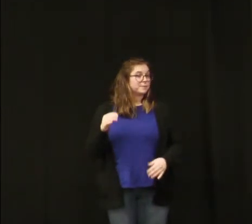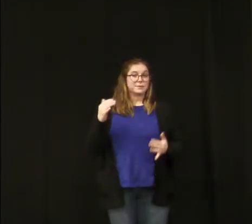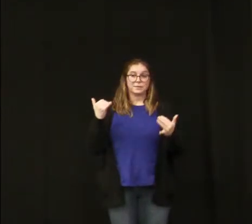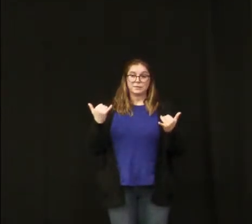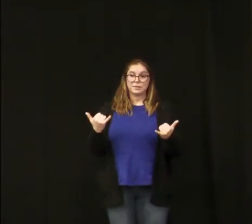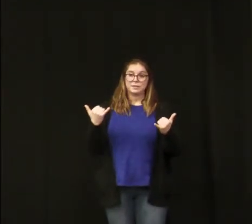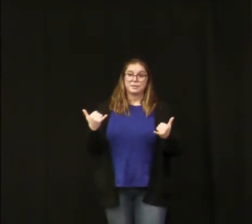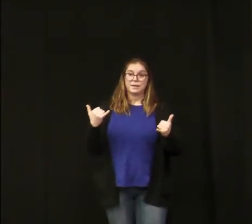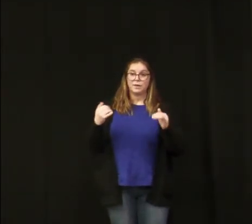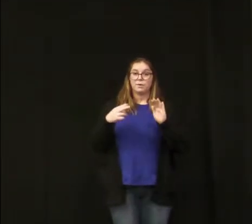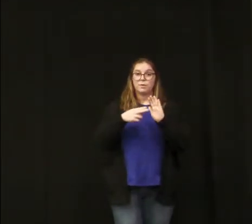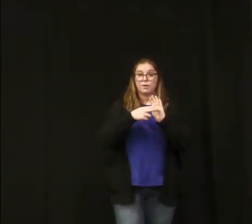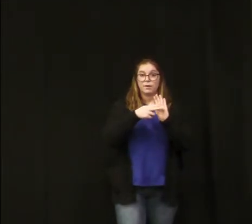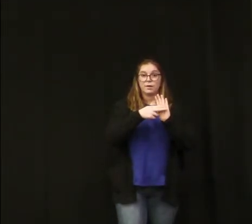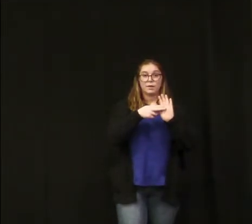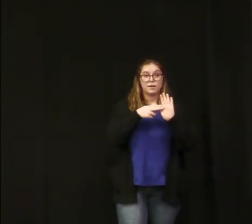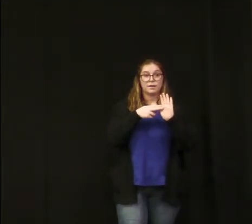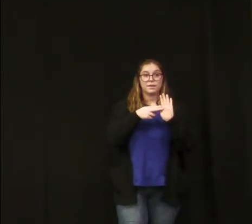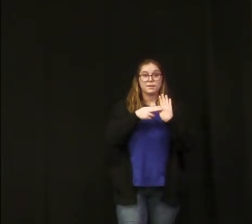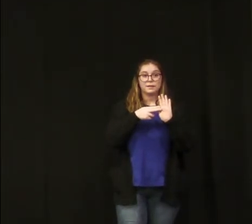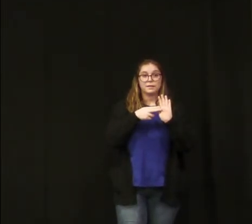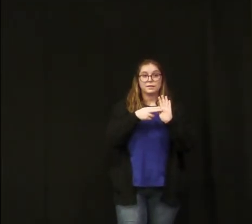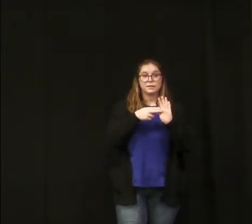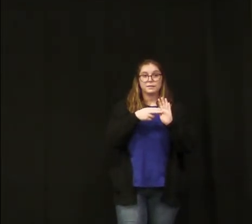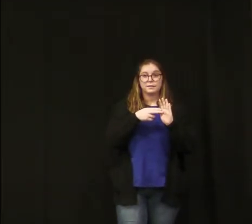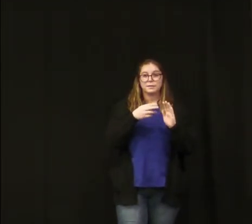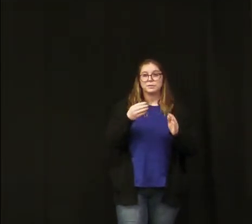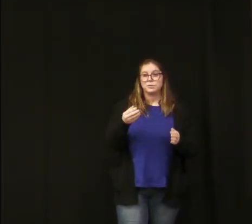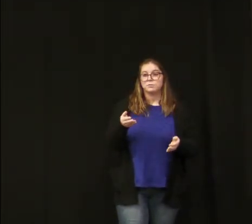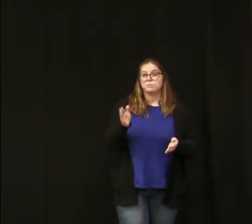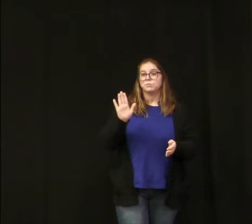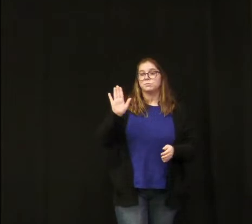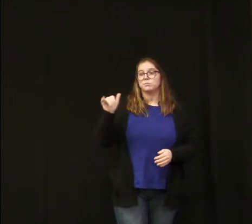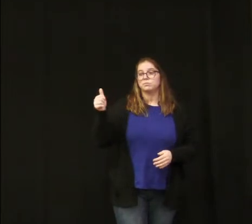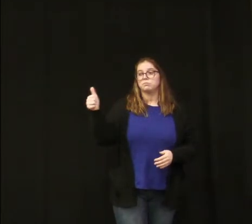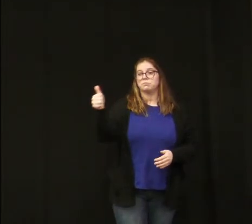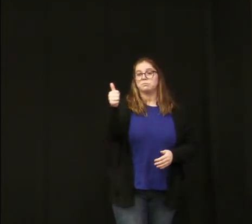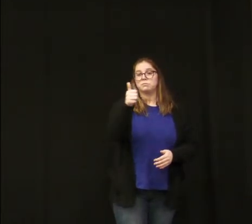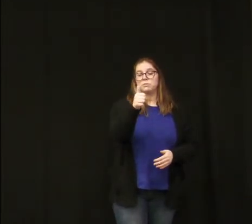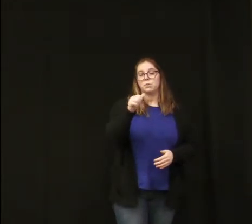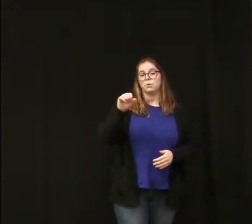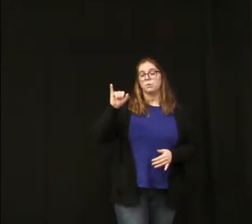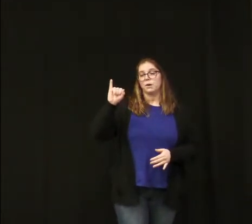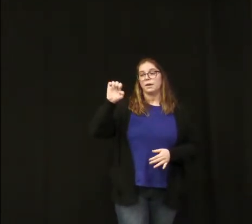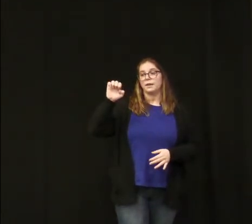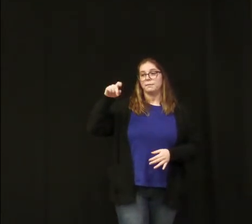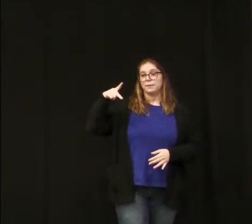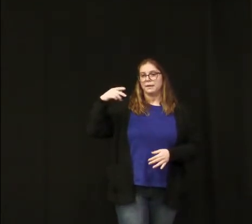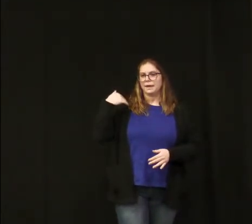Now highlight, how many of you brought your own IEP with you today? Raise your hand if